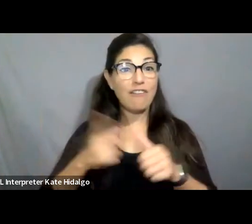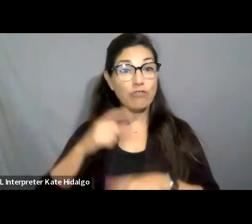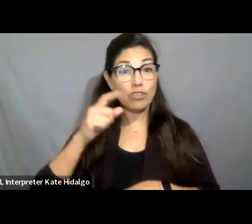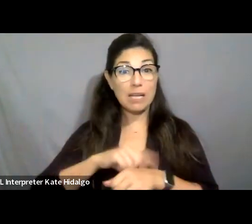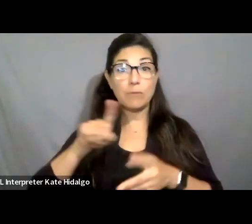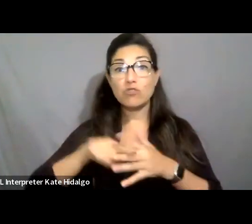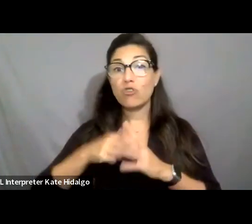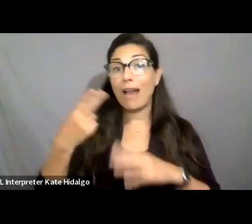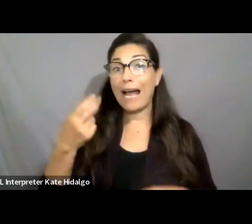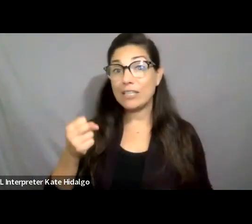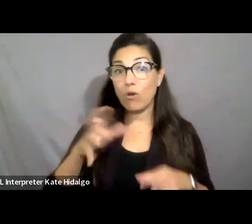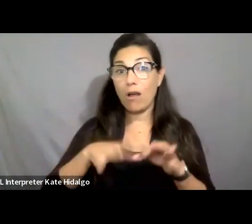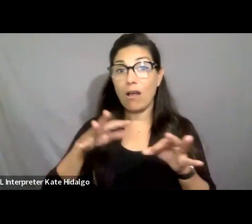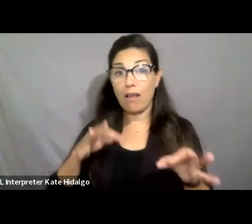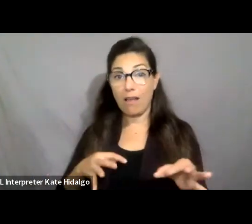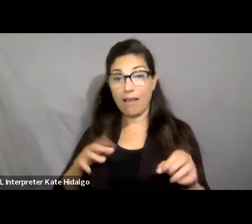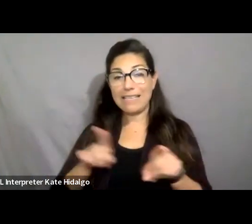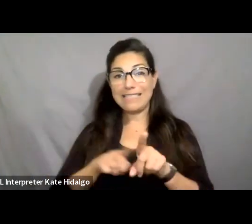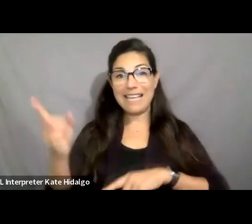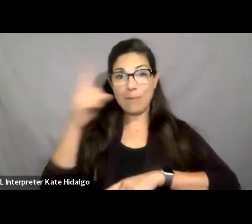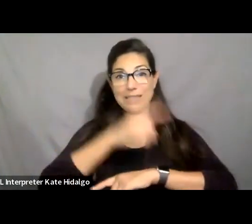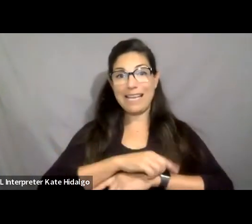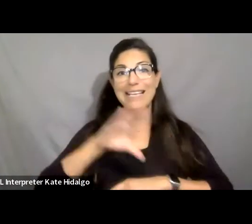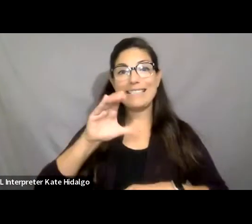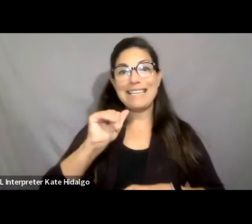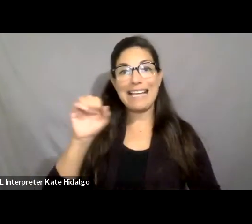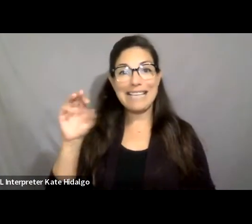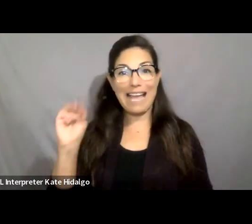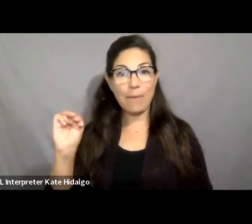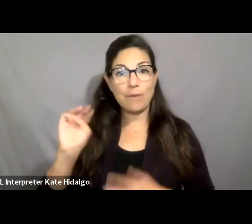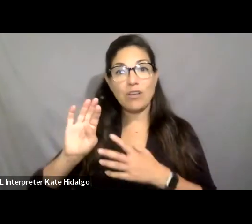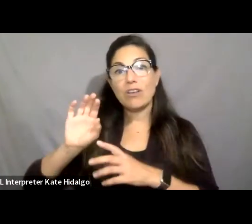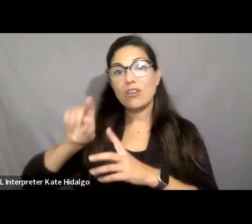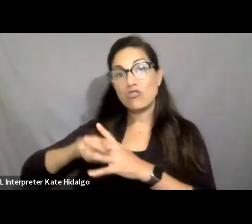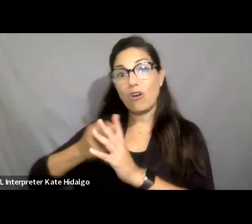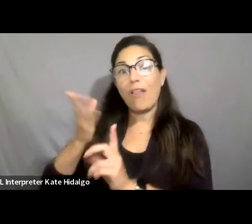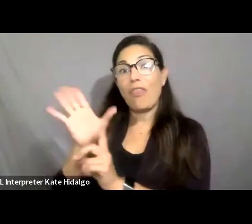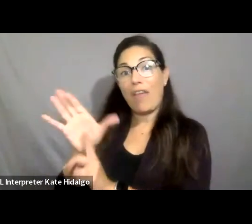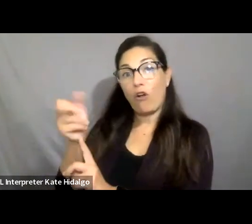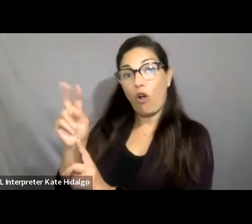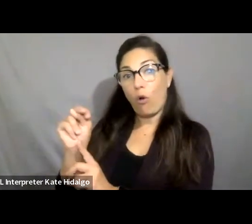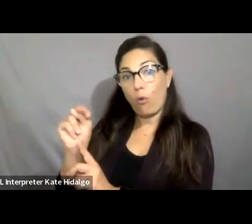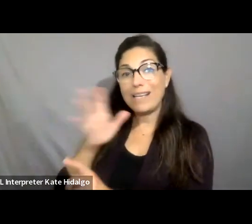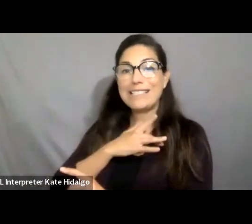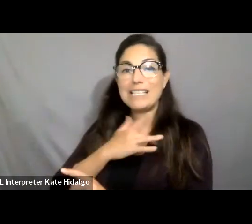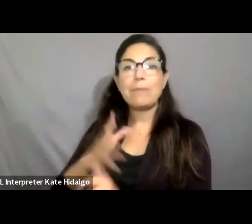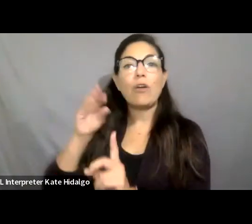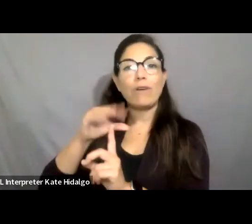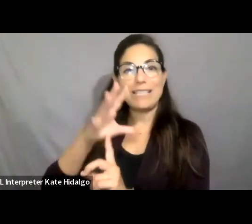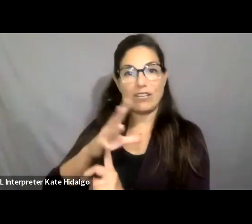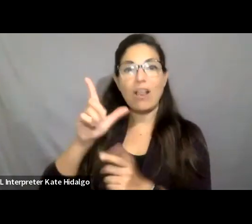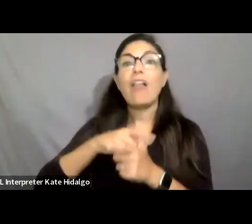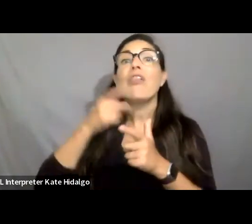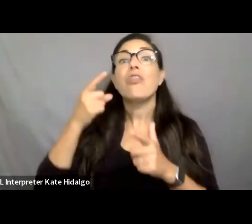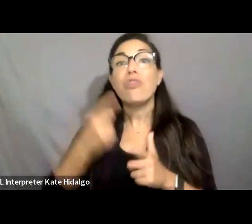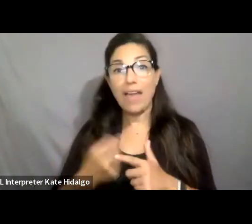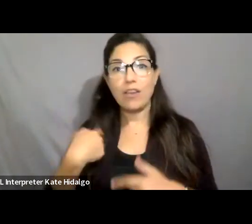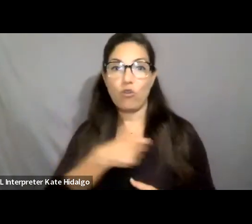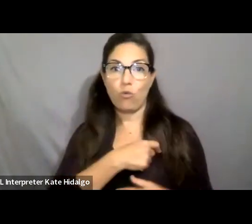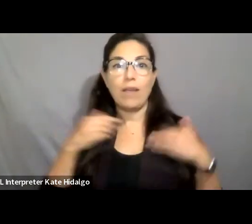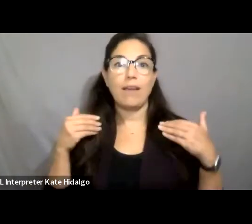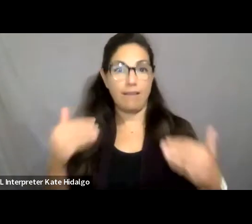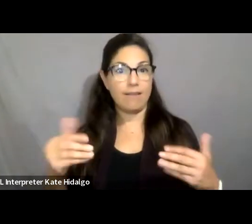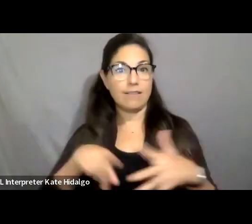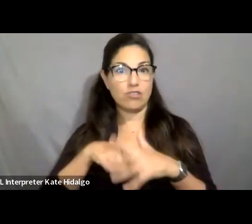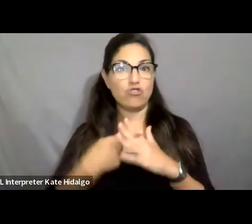our high school instruction on the same day that CSM started their instruction. Normally, we have orientation, and then we have